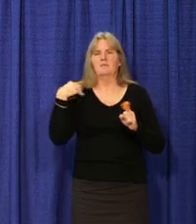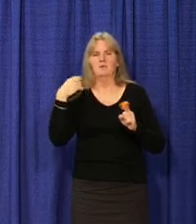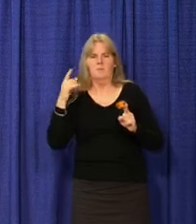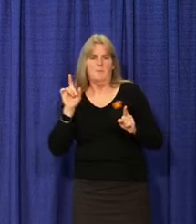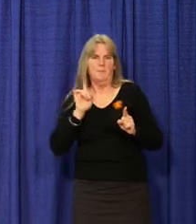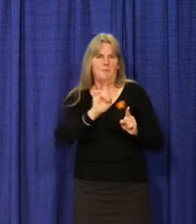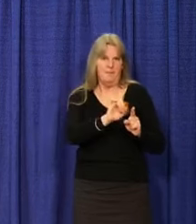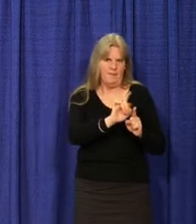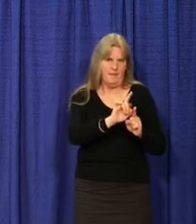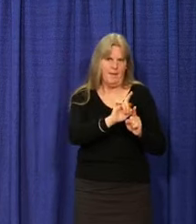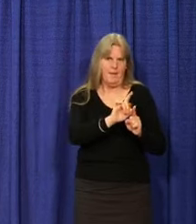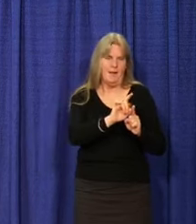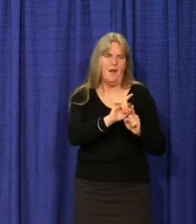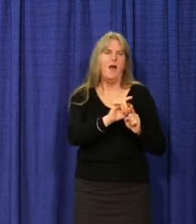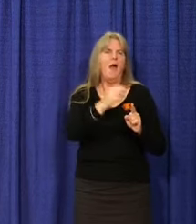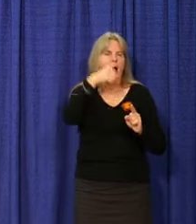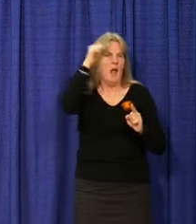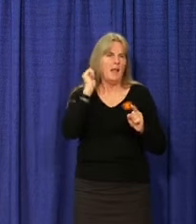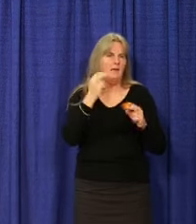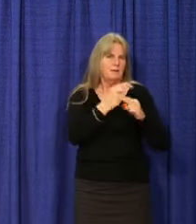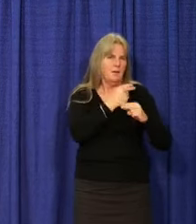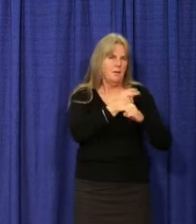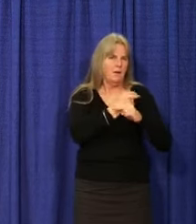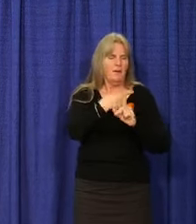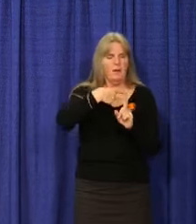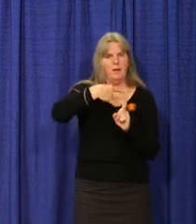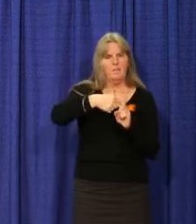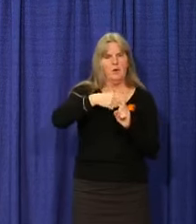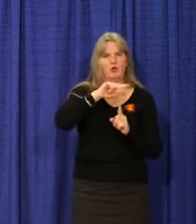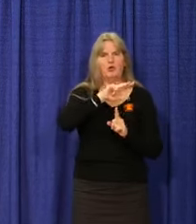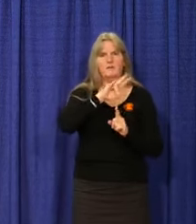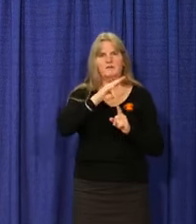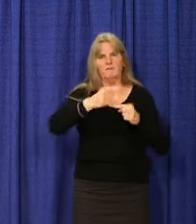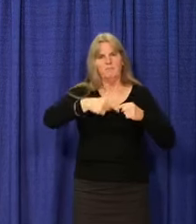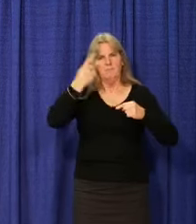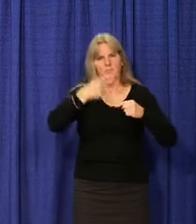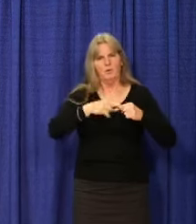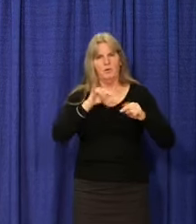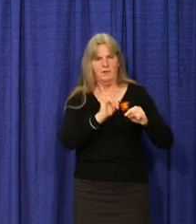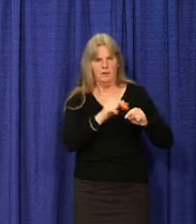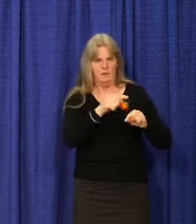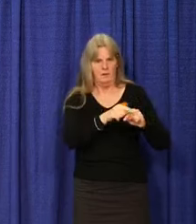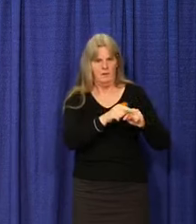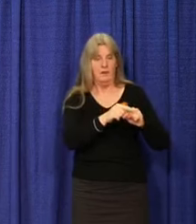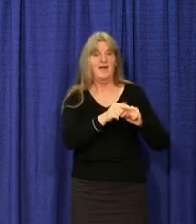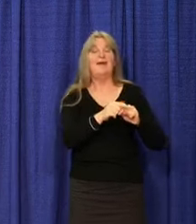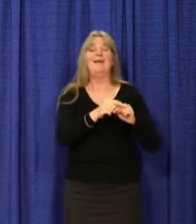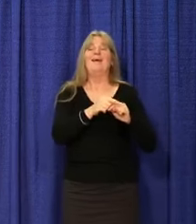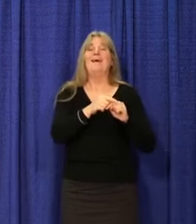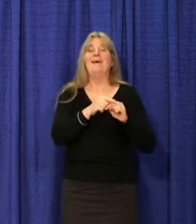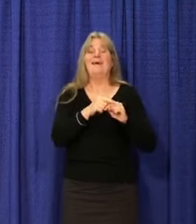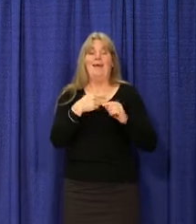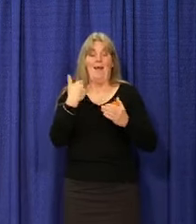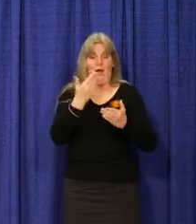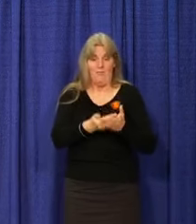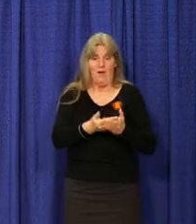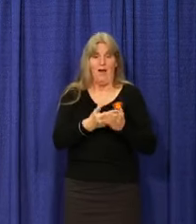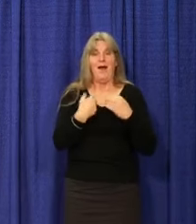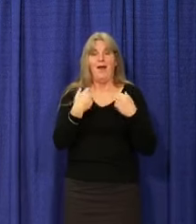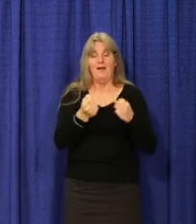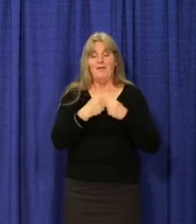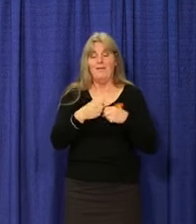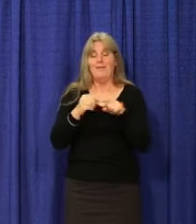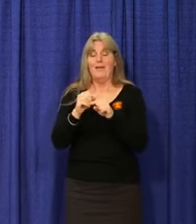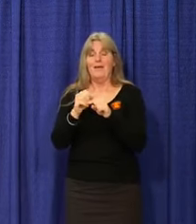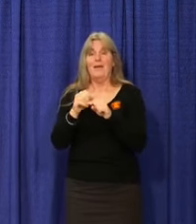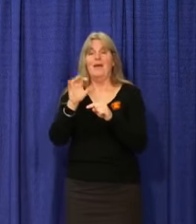presence at our Alaska Highway and Junction 37 borders. Travelers who arrive at our land border outside of